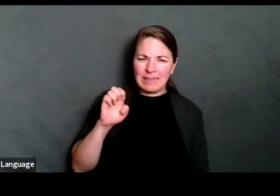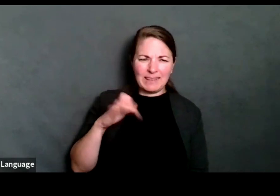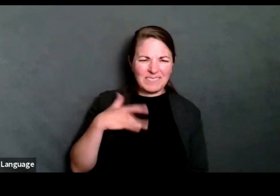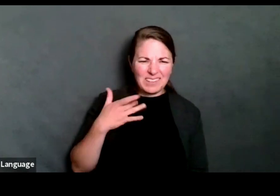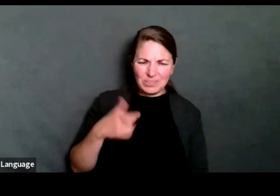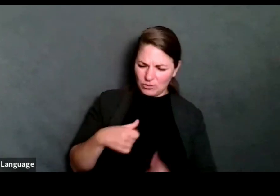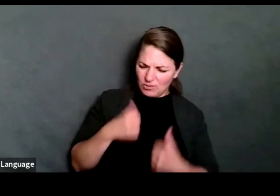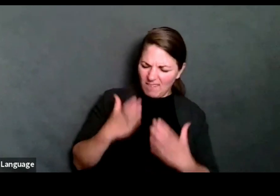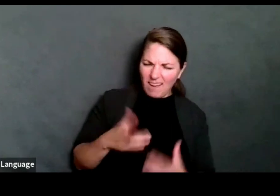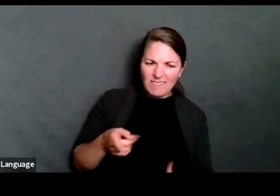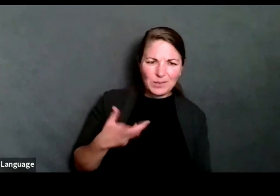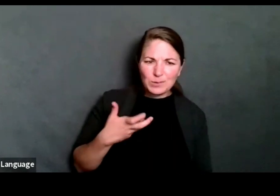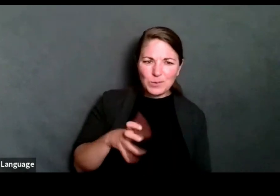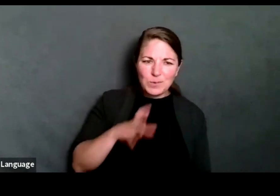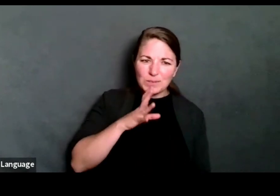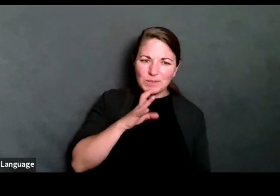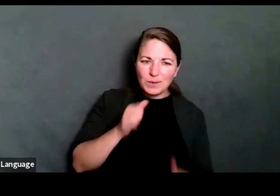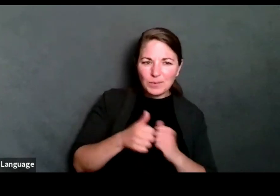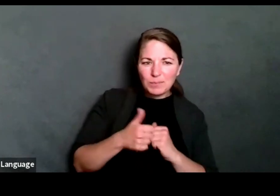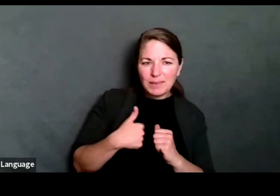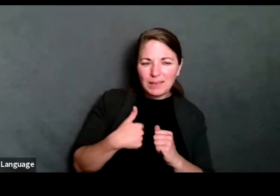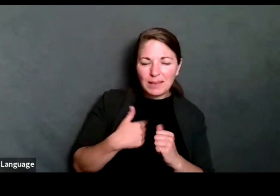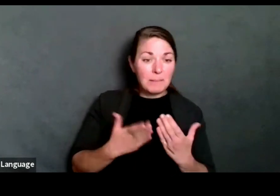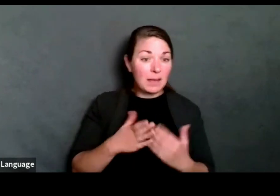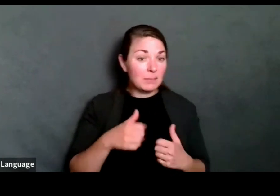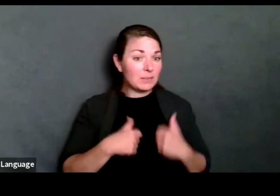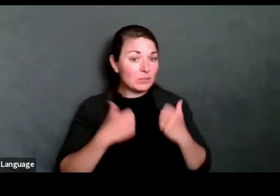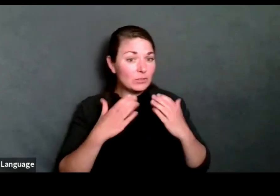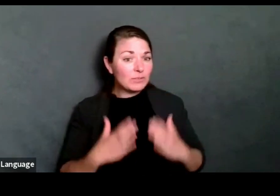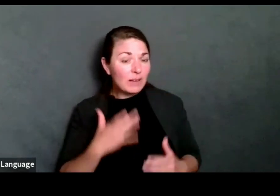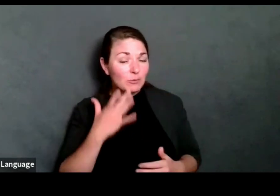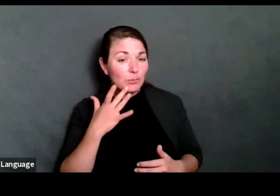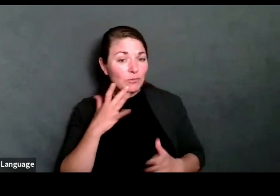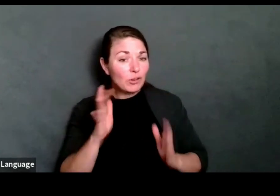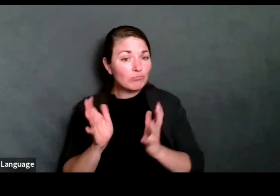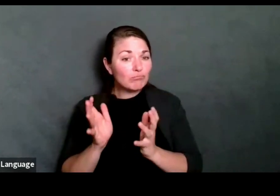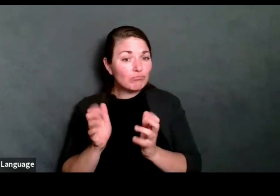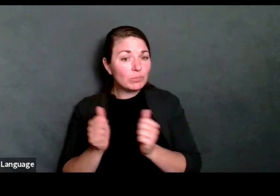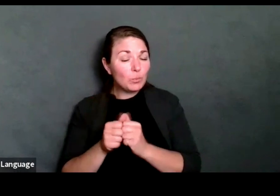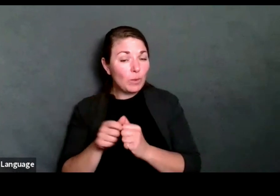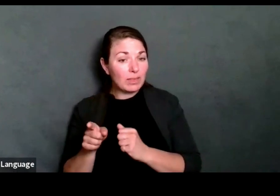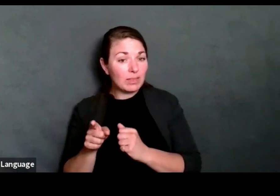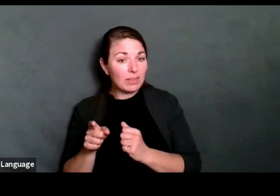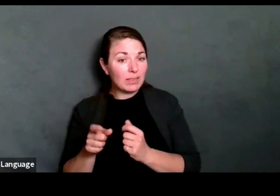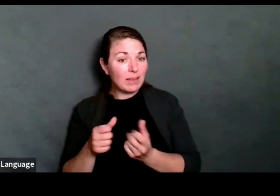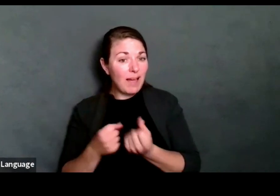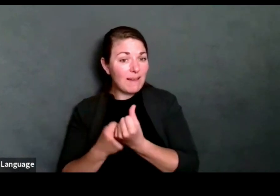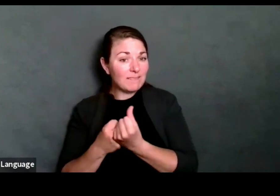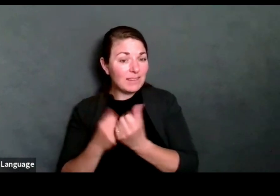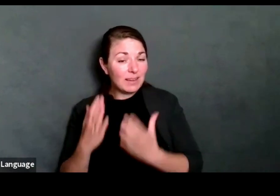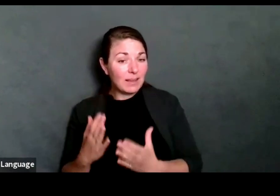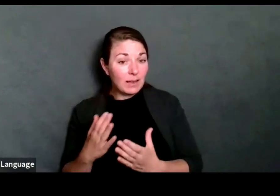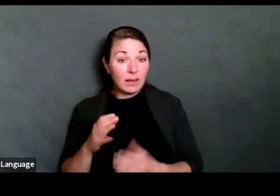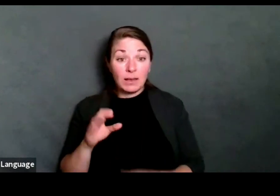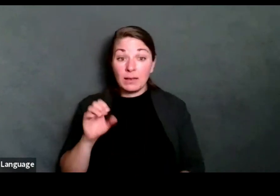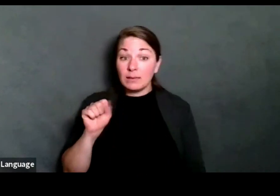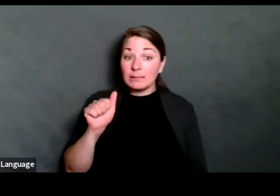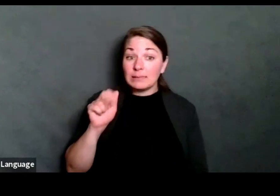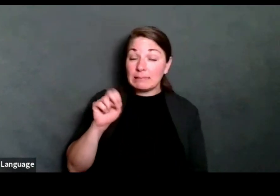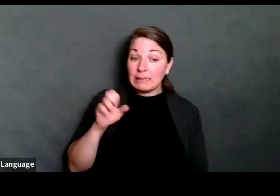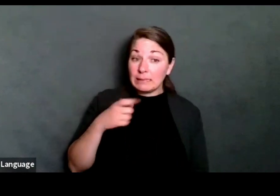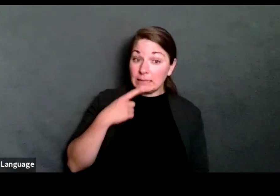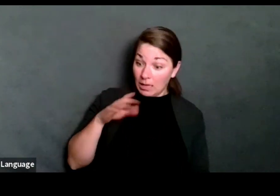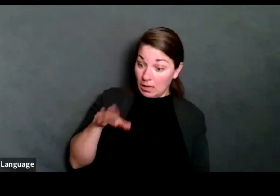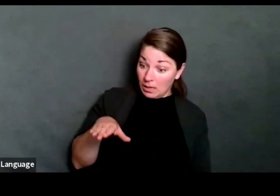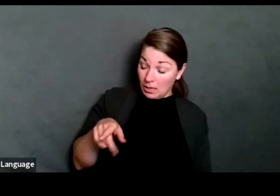they'd feel more comfortable talking with me. I have really appreciated it when sanes have said, "Do you want to talk about this with your advocate first? I